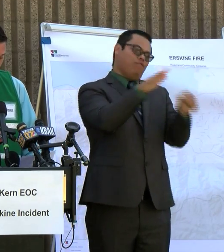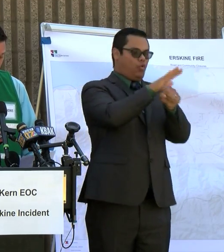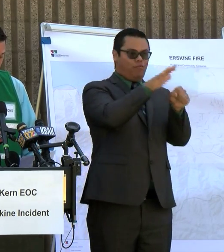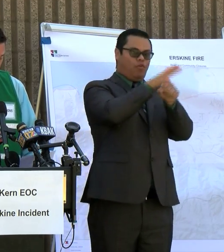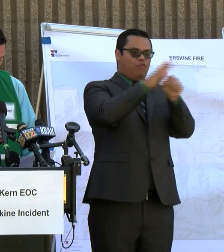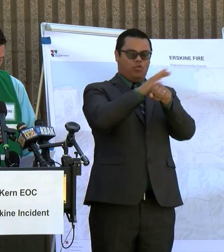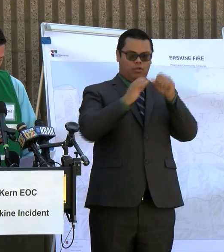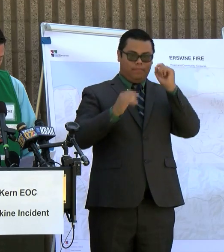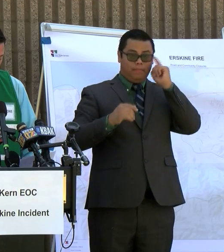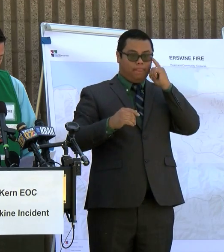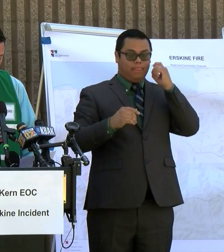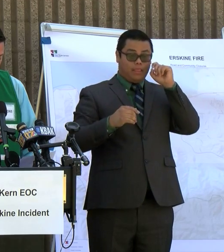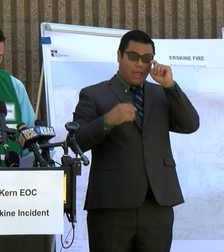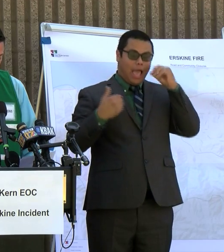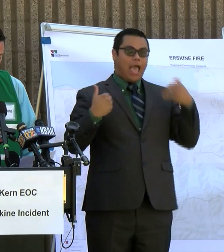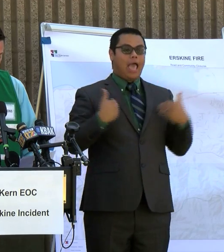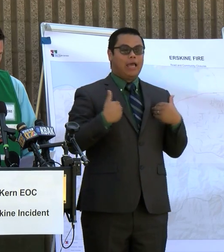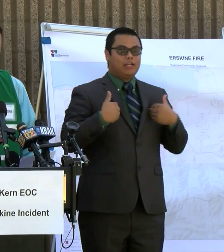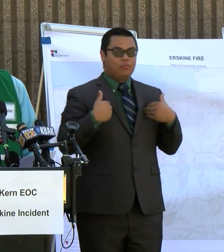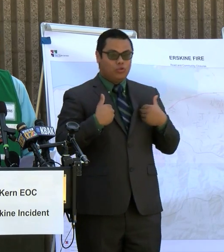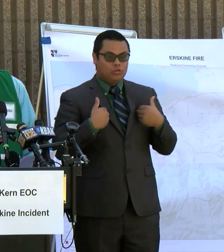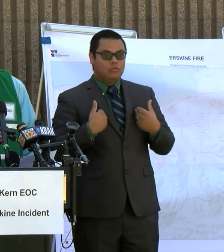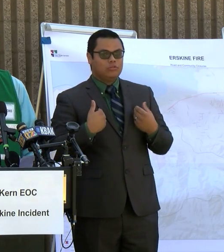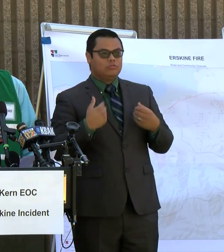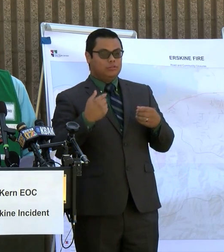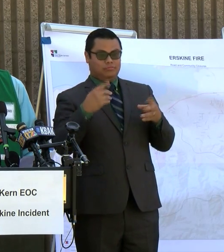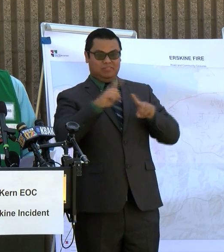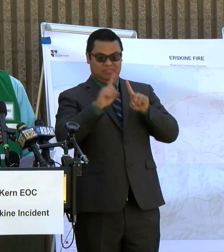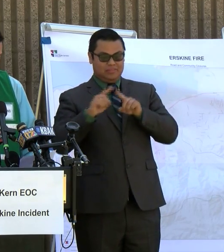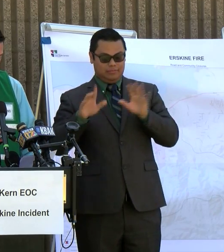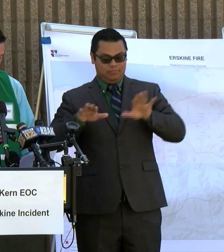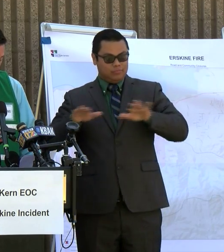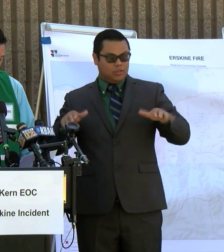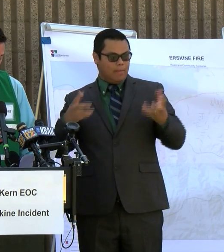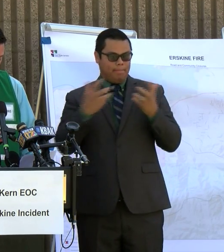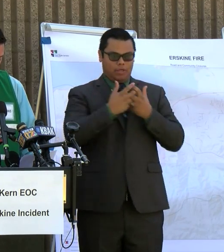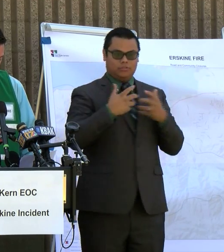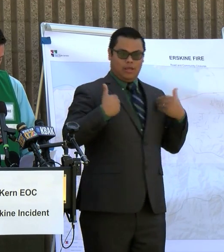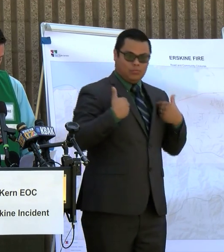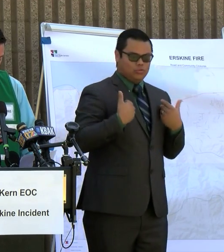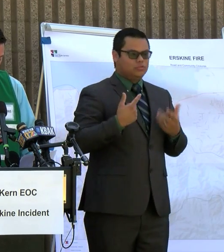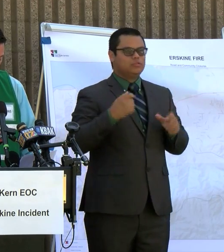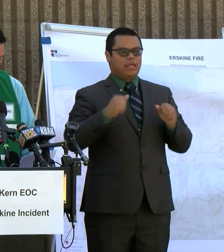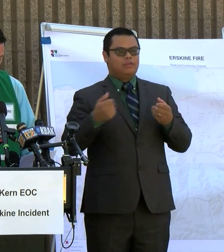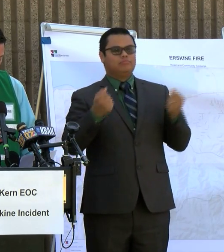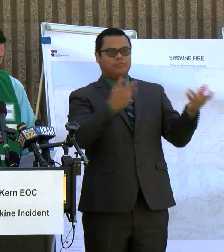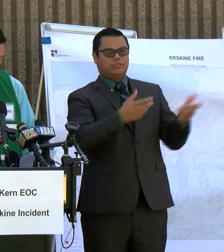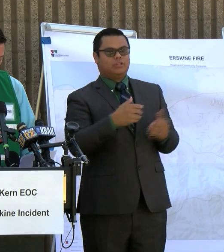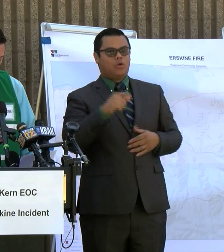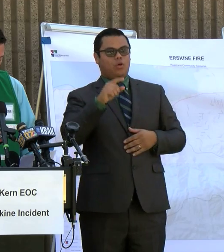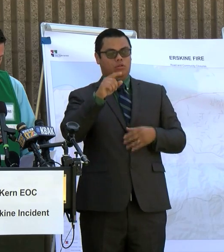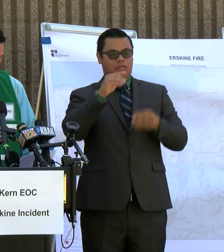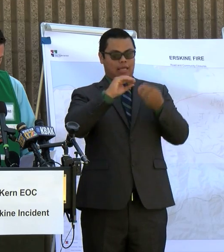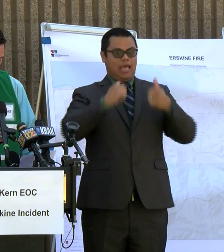Animal-related donations can be made to the Lake Isabella County Animal Shelter, and that is located at